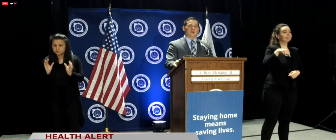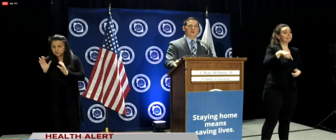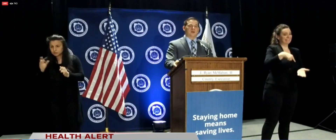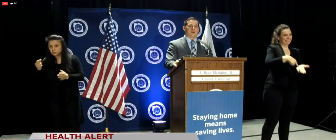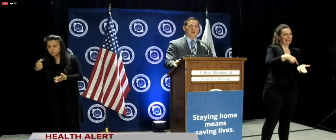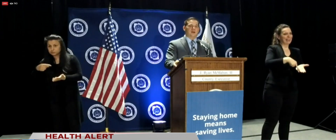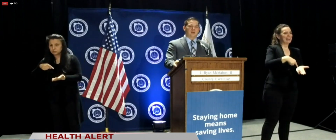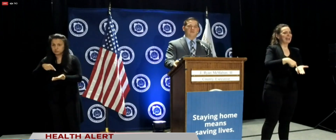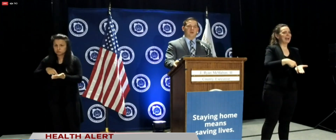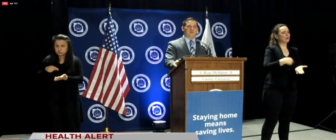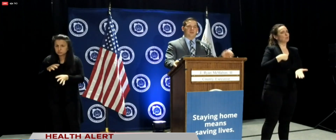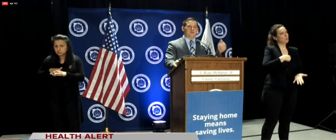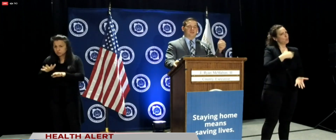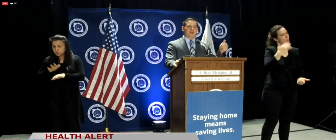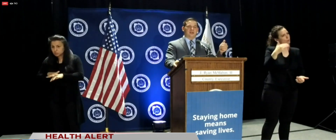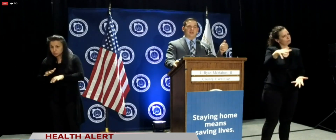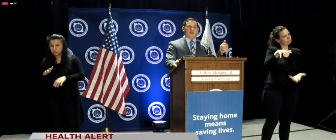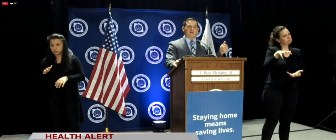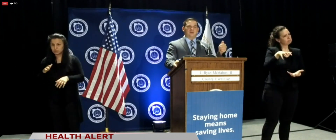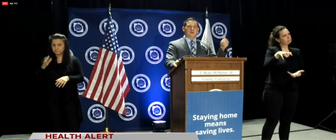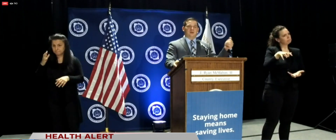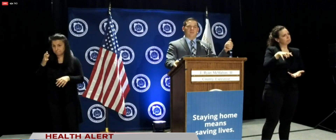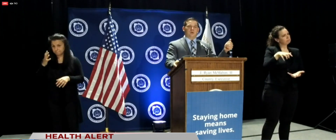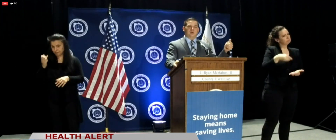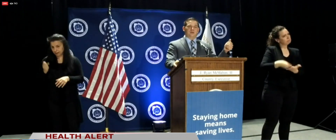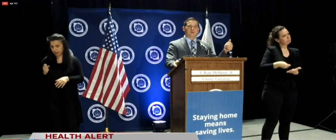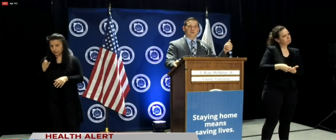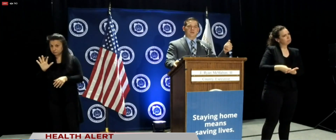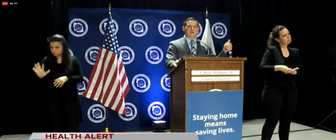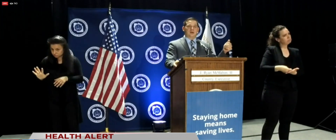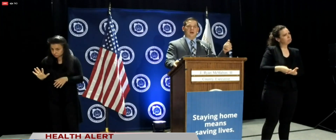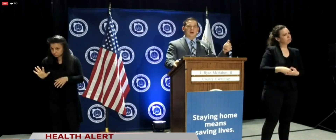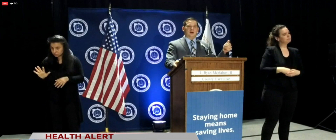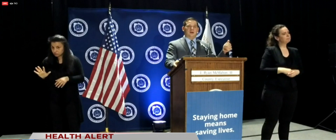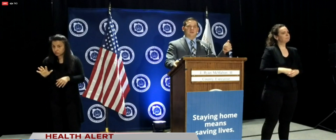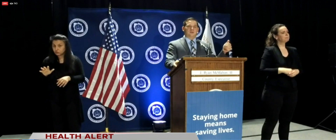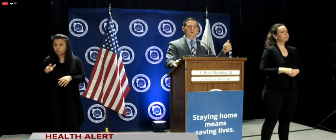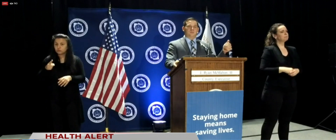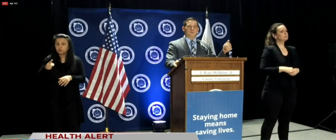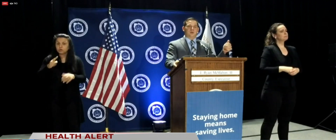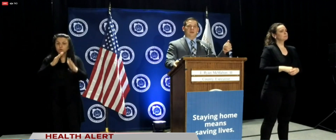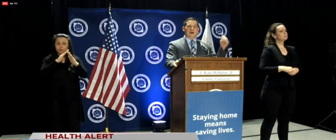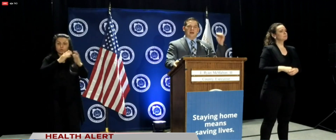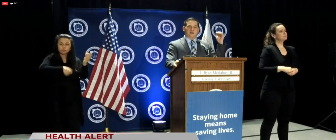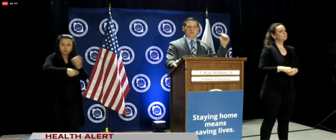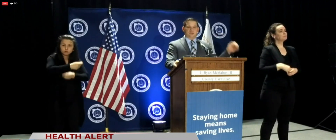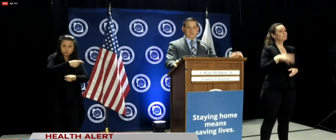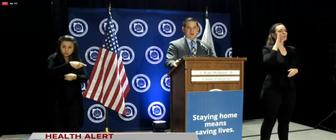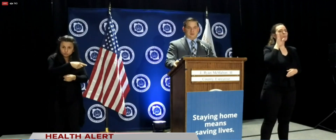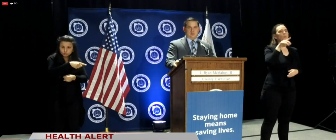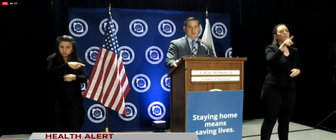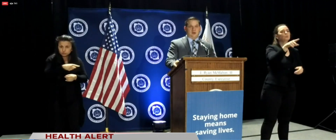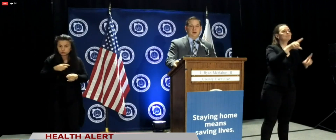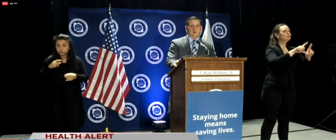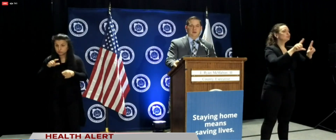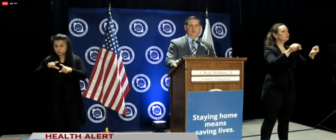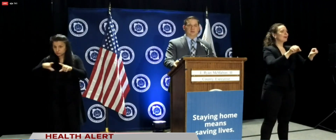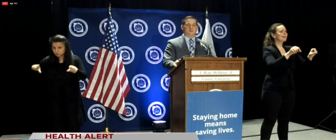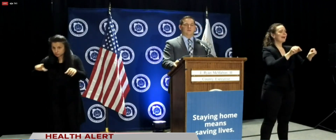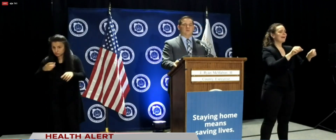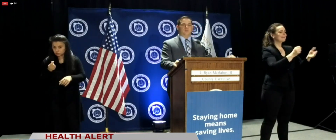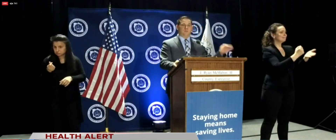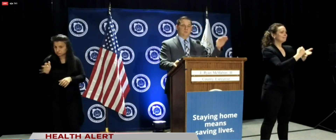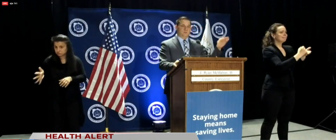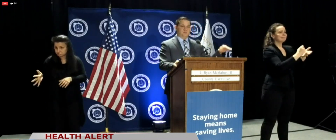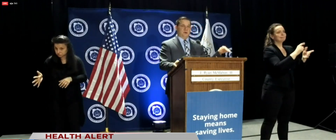score. You have nothing in your checking account. You go to get a mortgage. You might get a higher interest rate, right? If